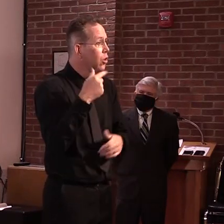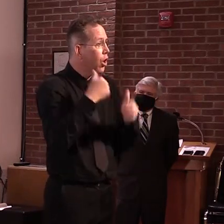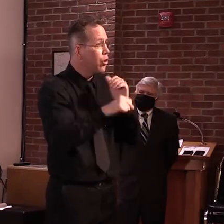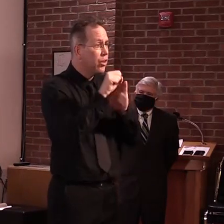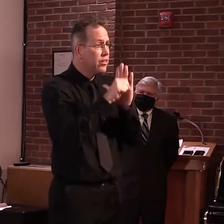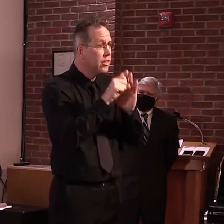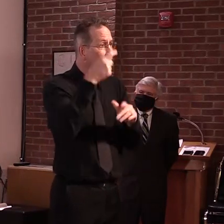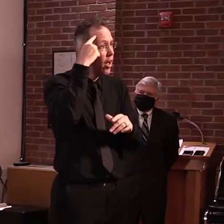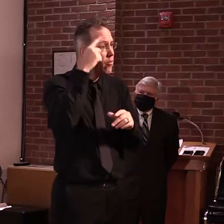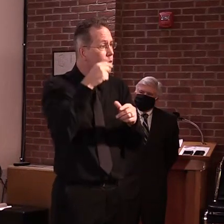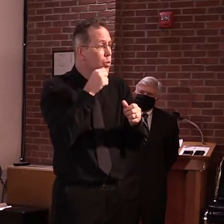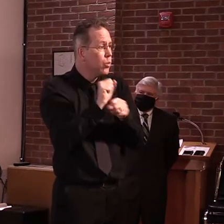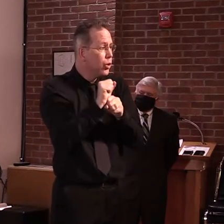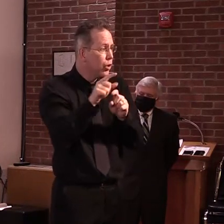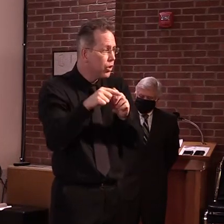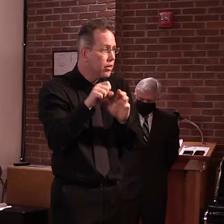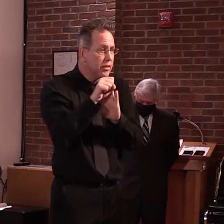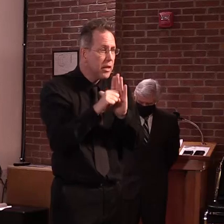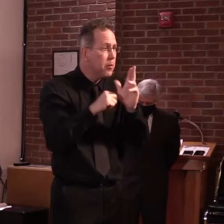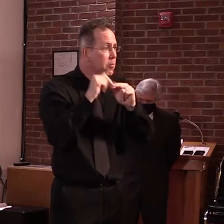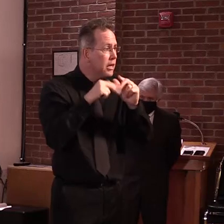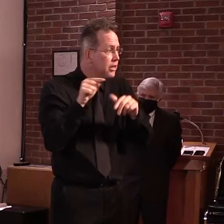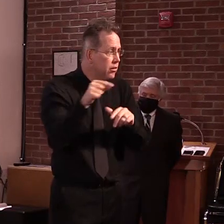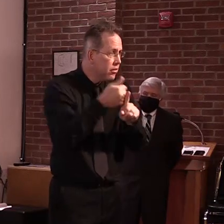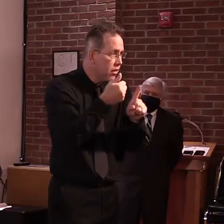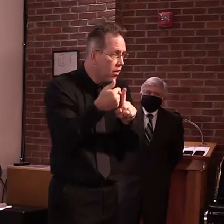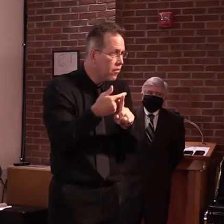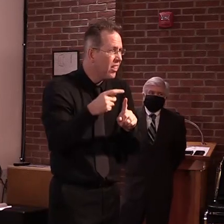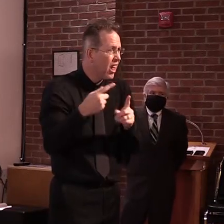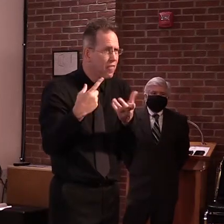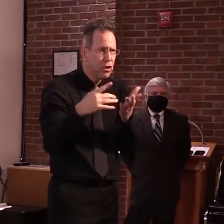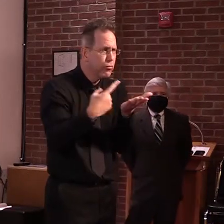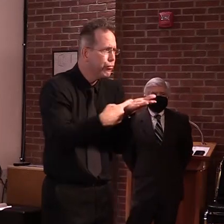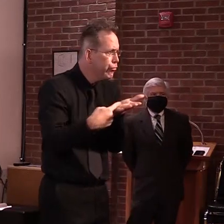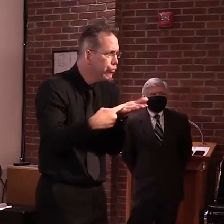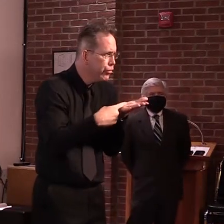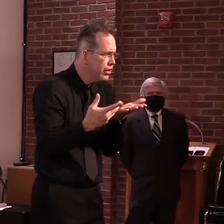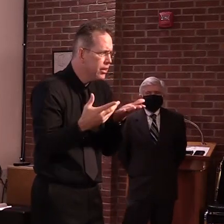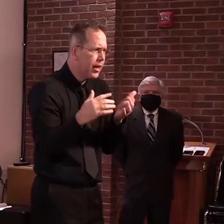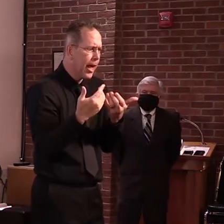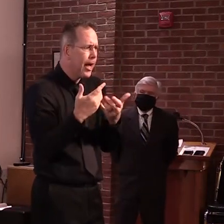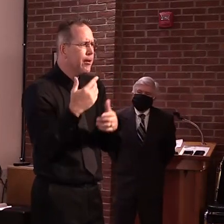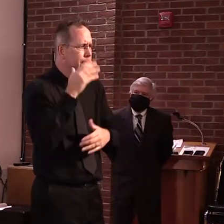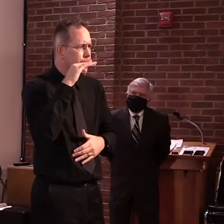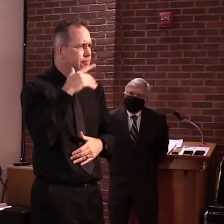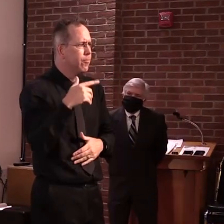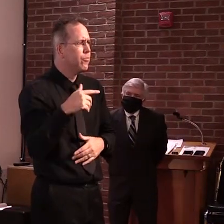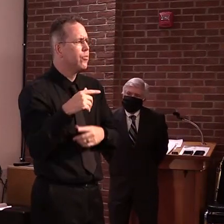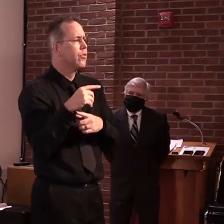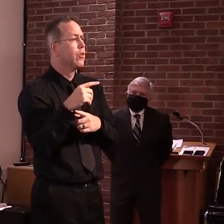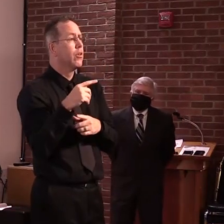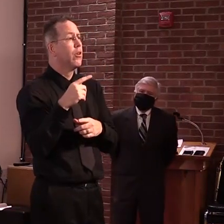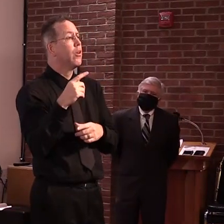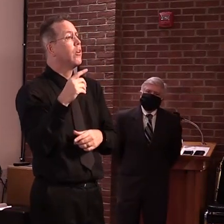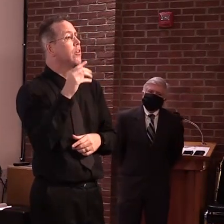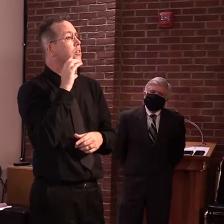employees, we're still working out the details of that. I don't know if Suzanne, Secretary Young, is on the line,